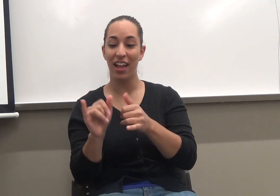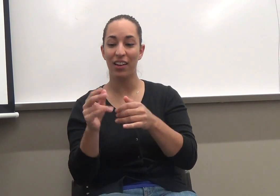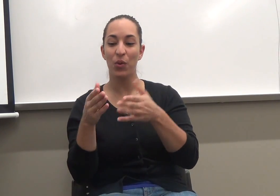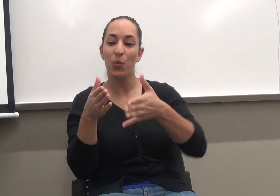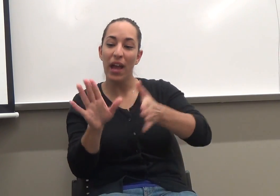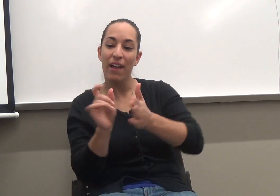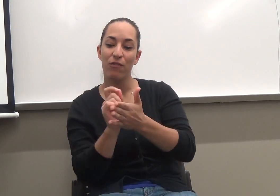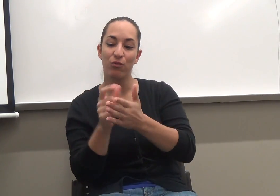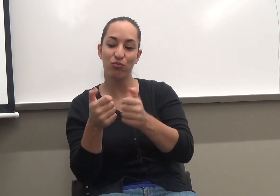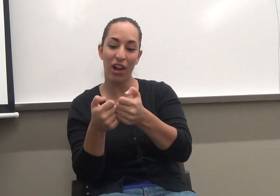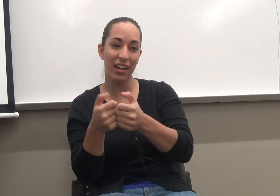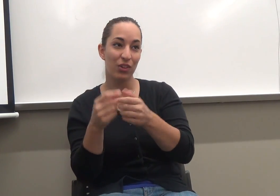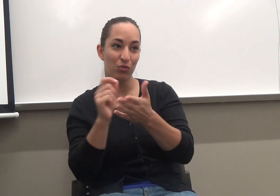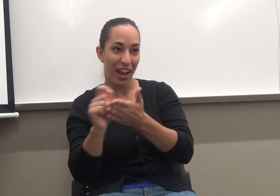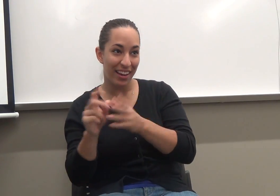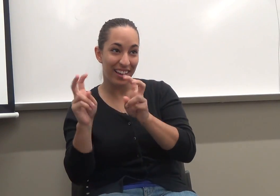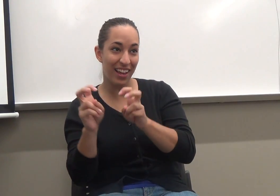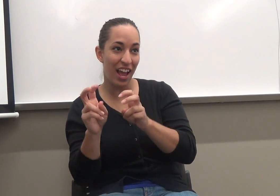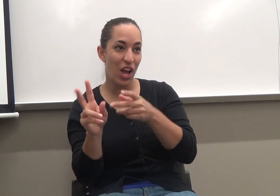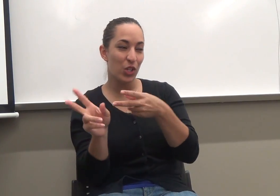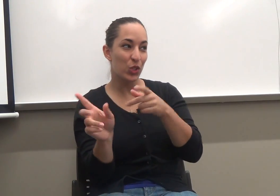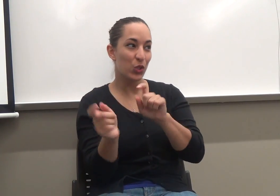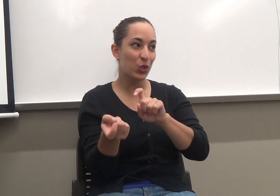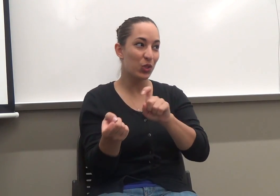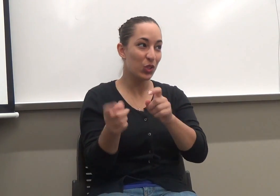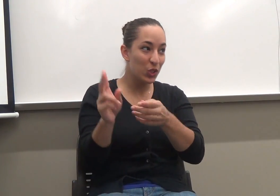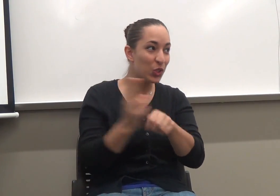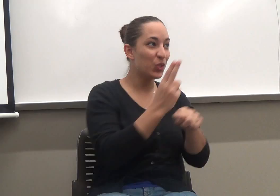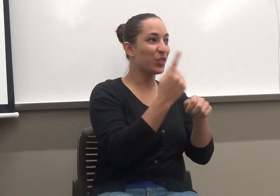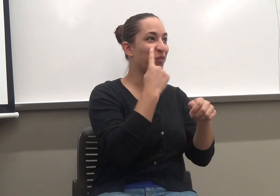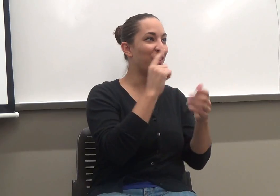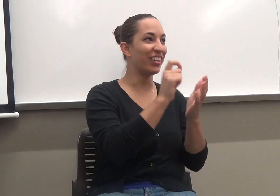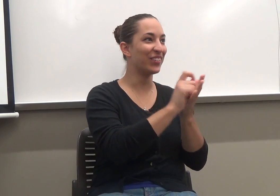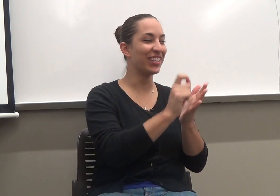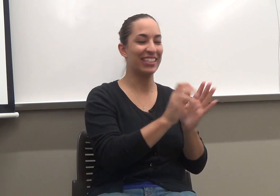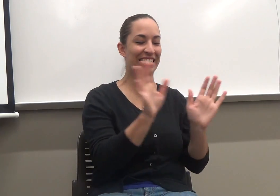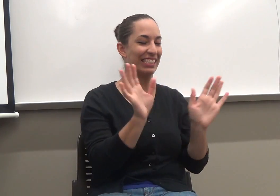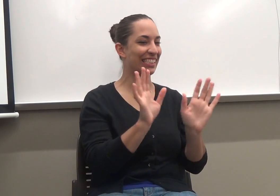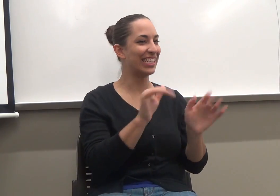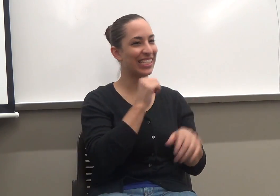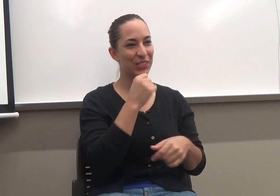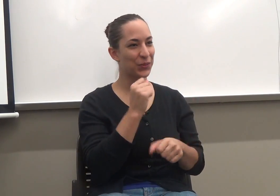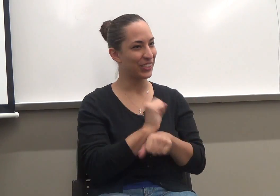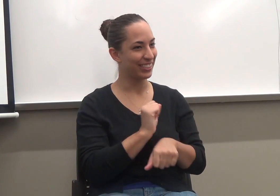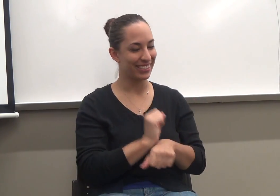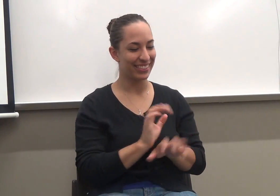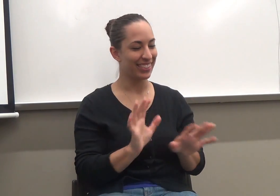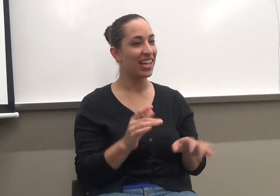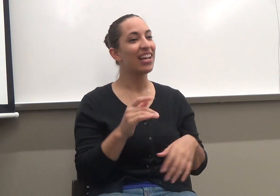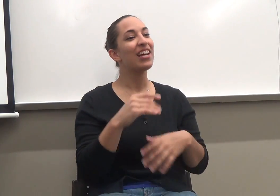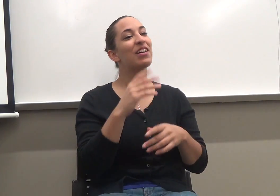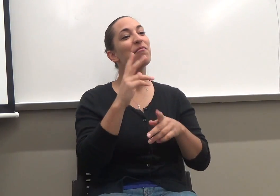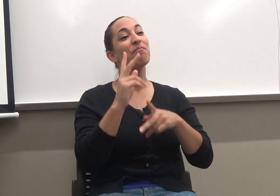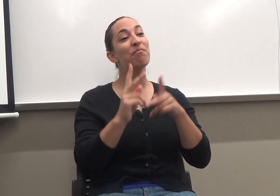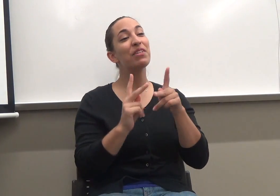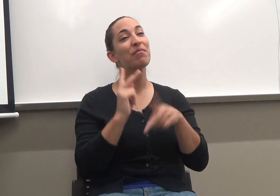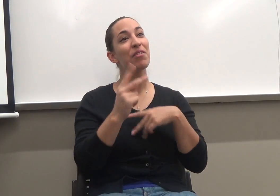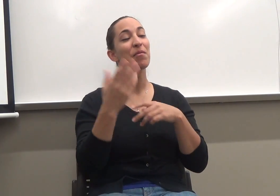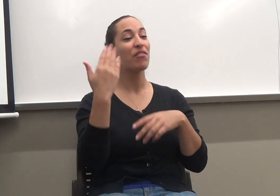to work. Again, people who came from my reading classes, I didn't really mark this much for you guys because